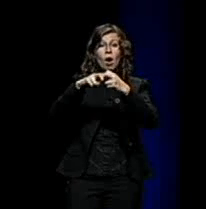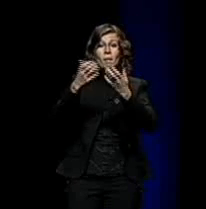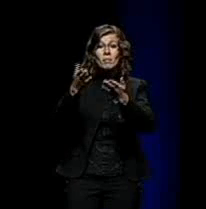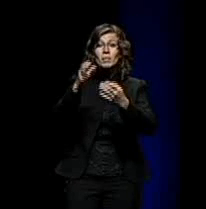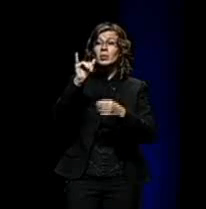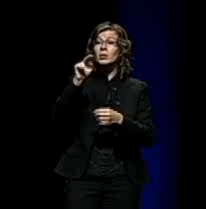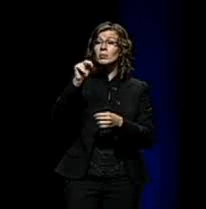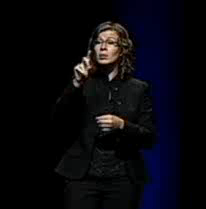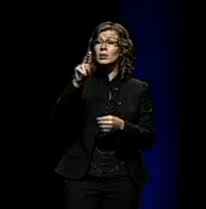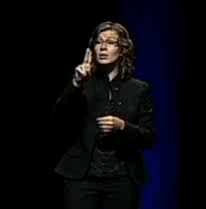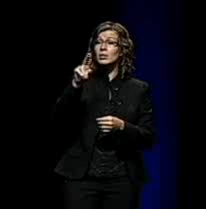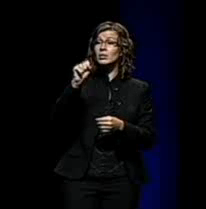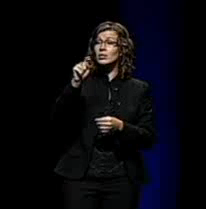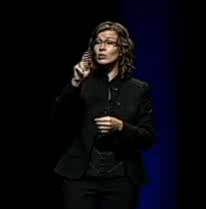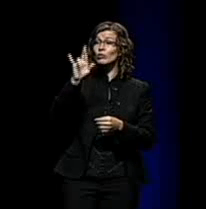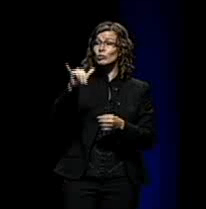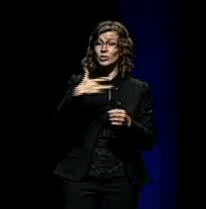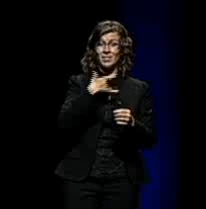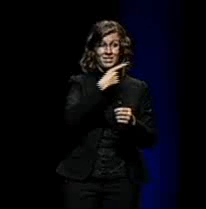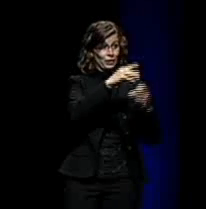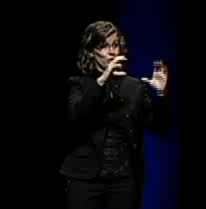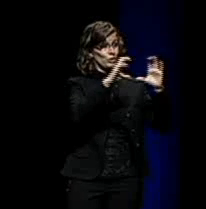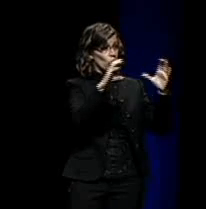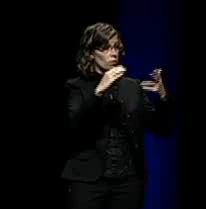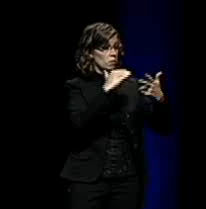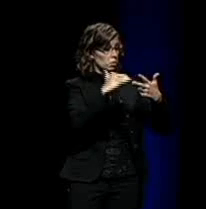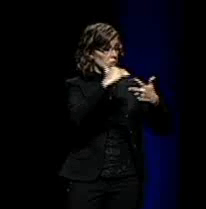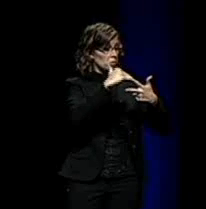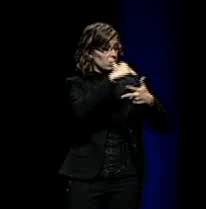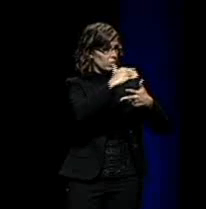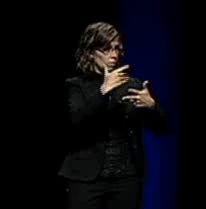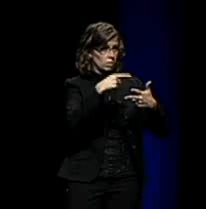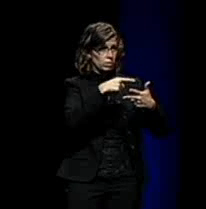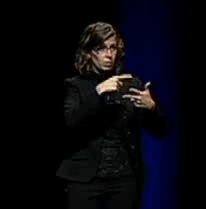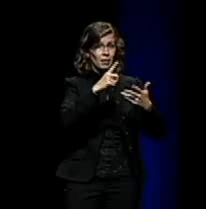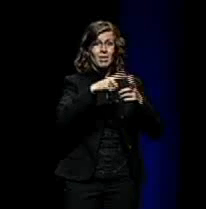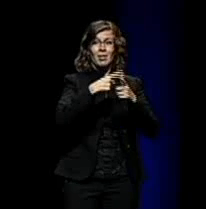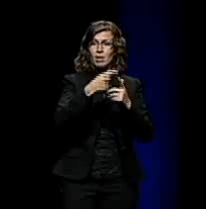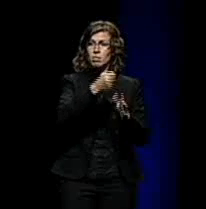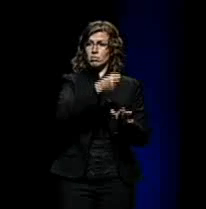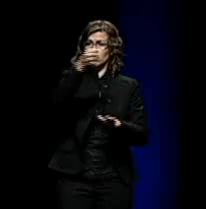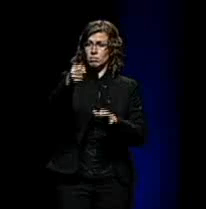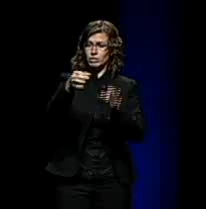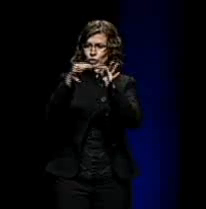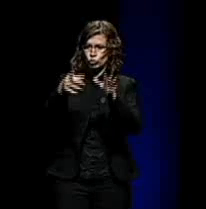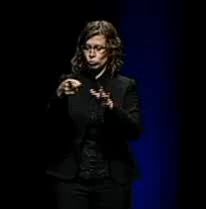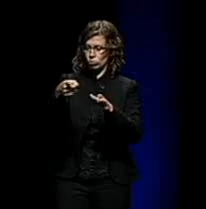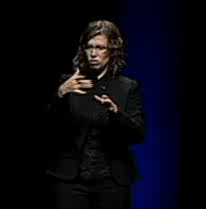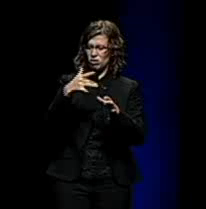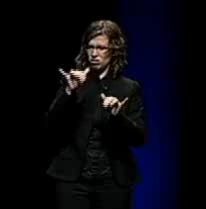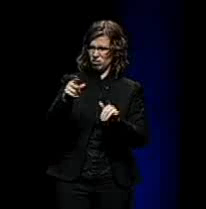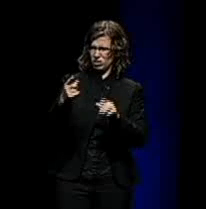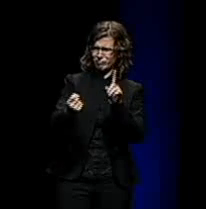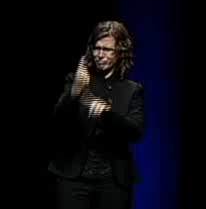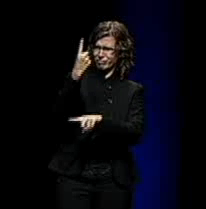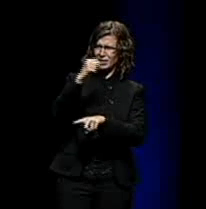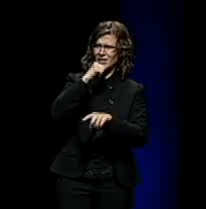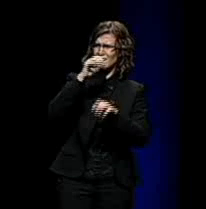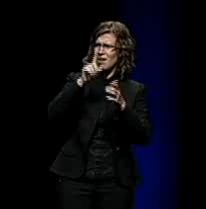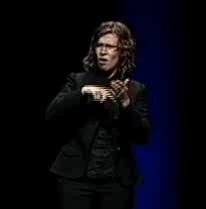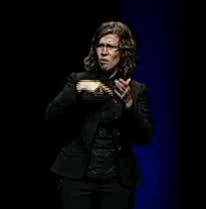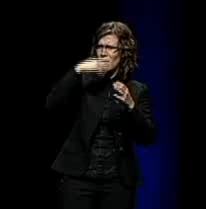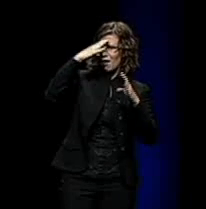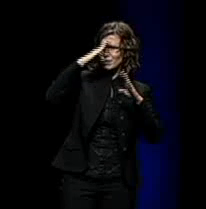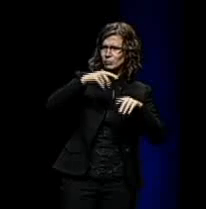what they're getting, that they need to clearly understand, when I hire this person, I'm going to get this skill set. If